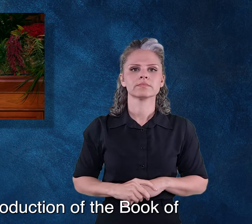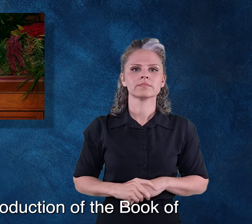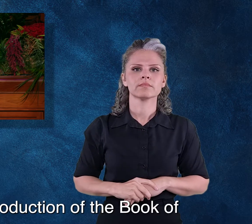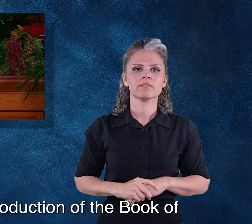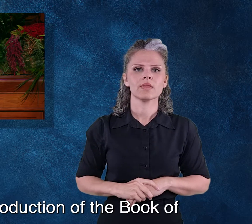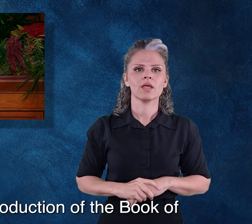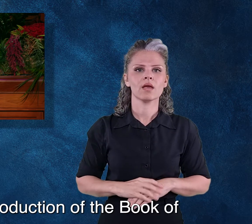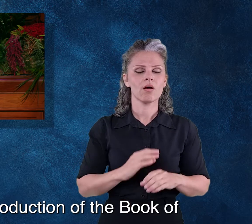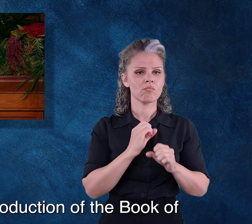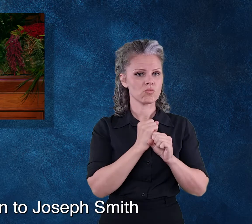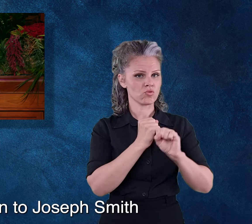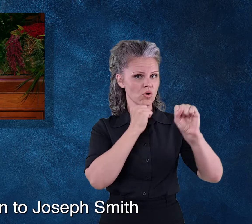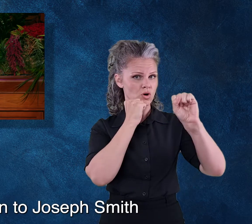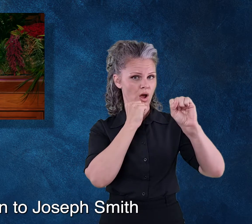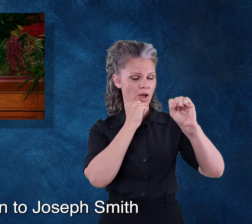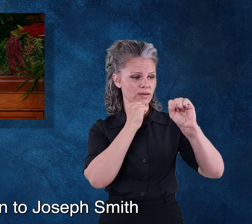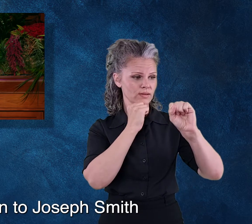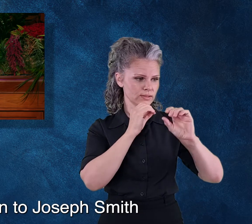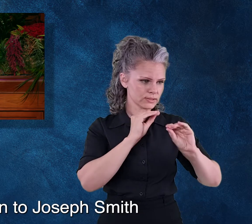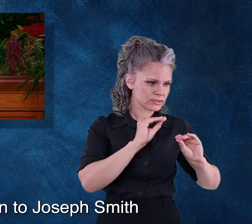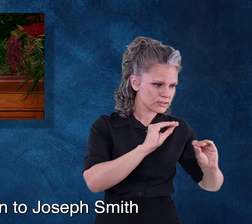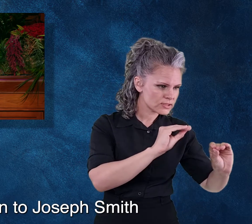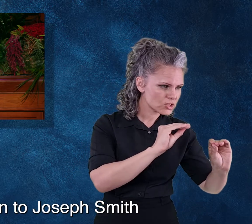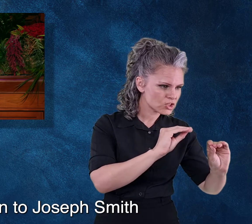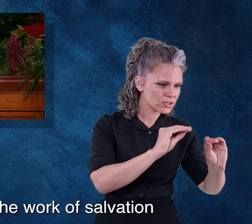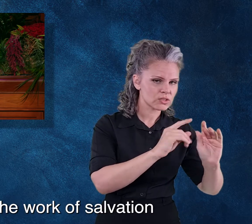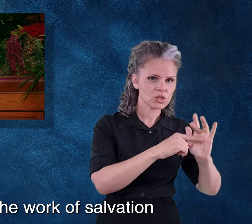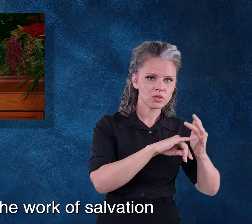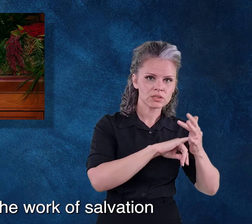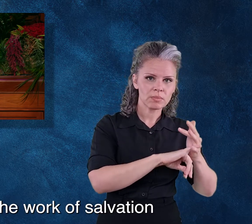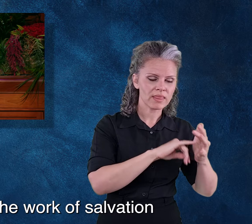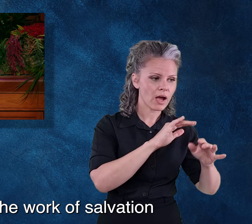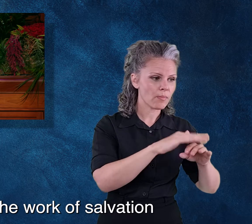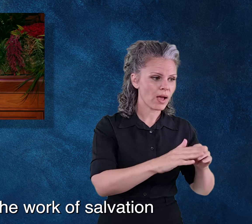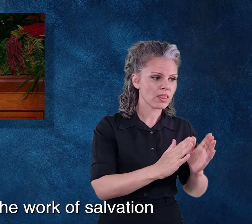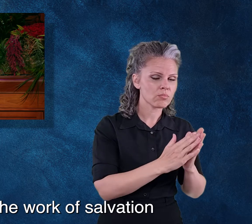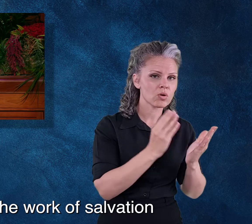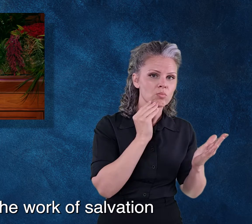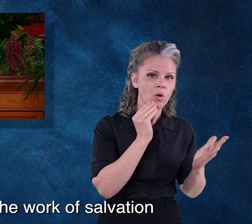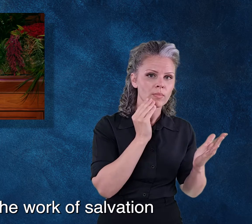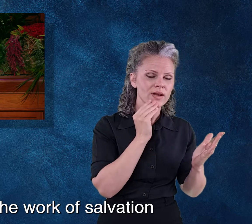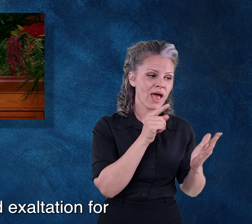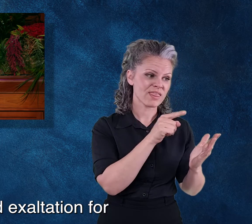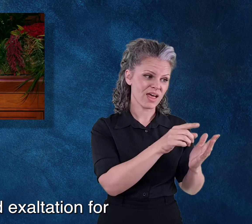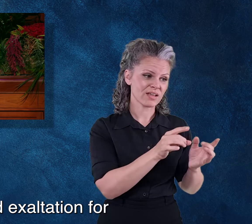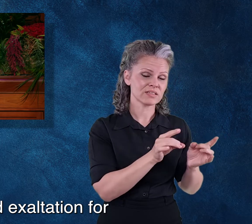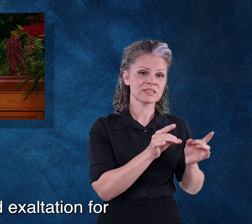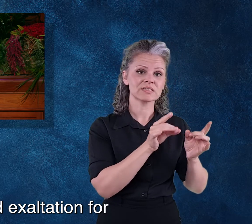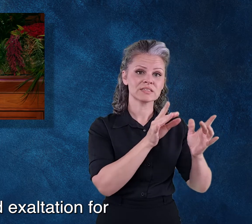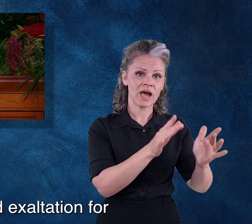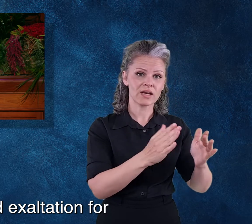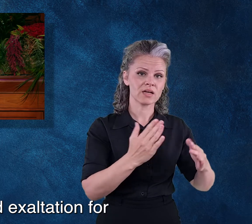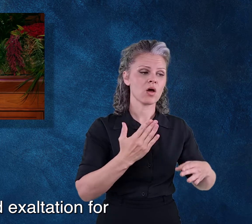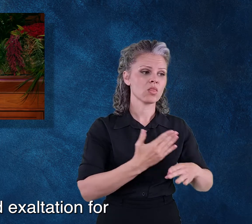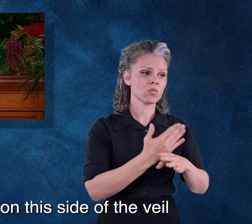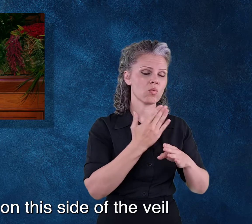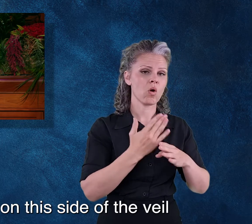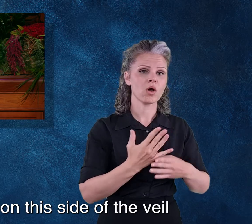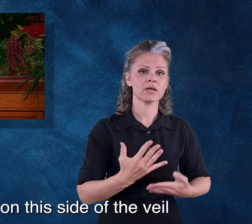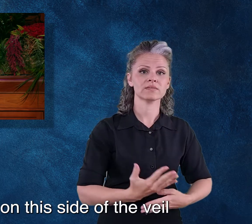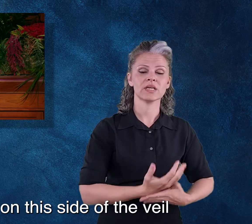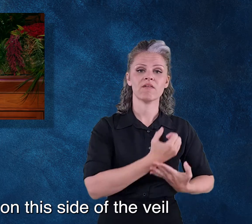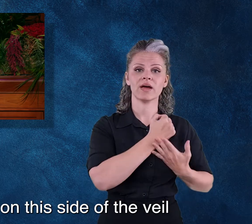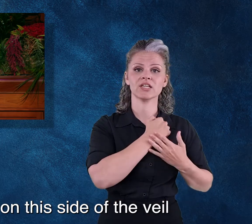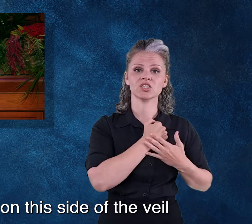Moroni's introduction of the Book of Mormon to Joseph Smith initiated the work of salvation and exaltation for